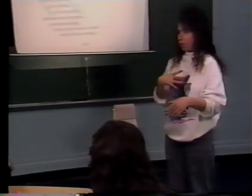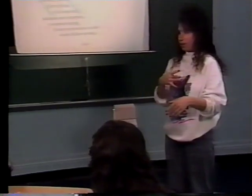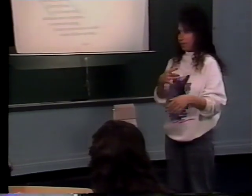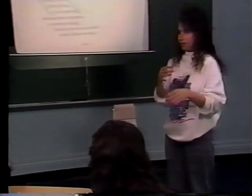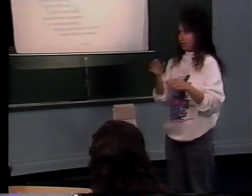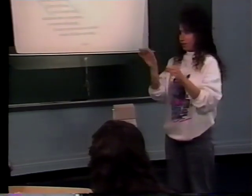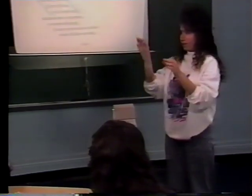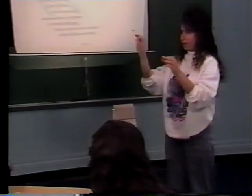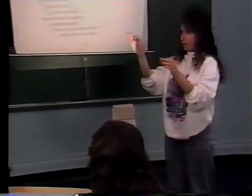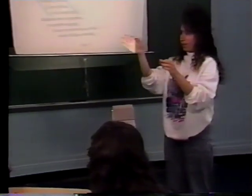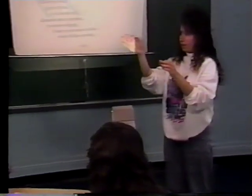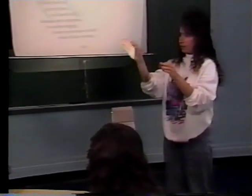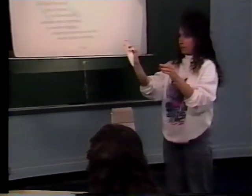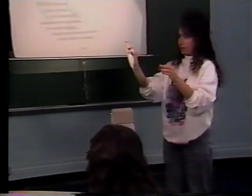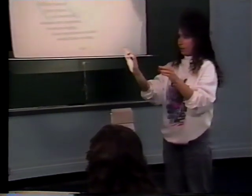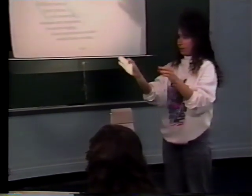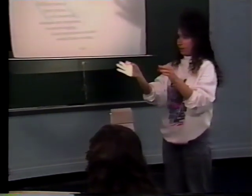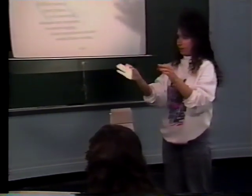White flakes